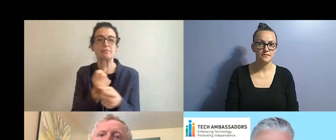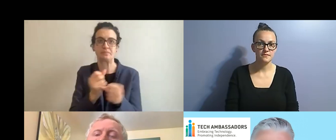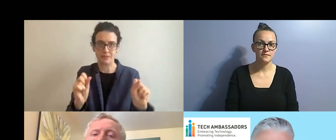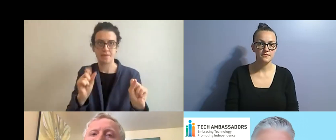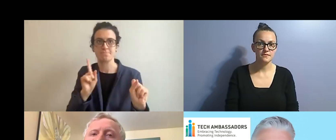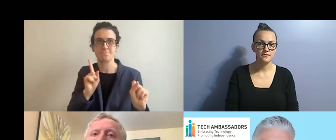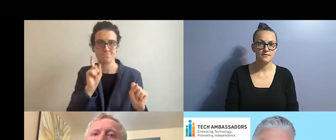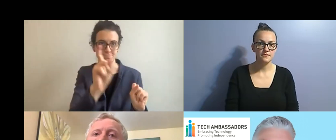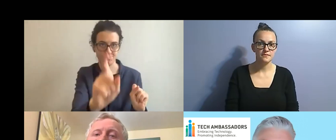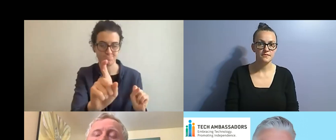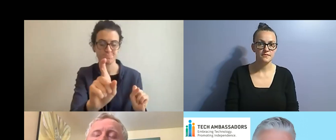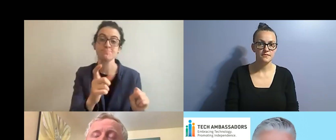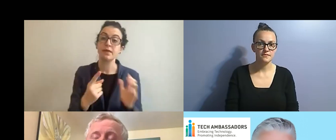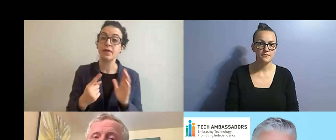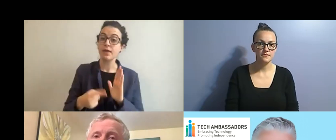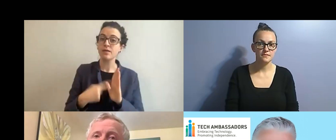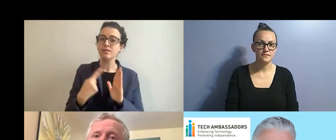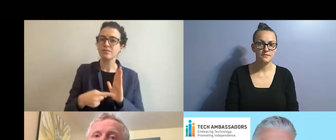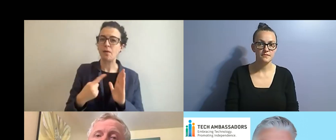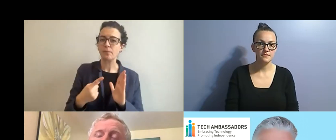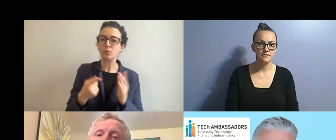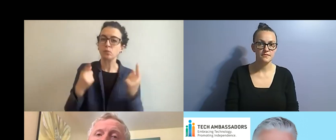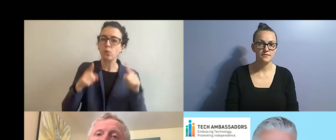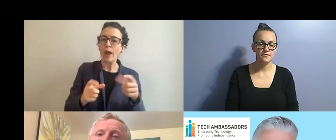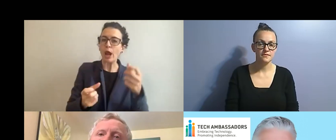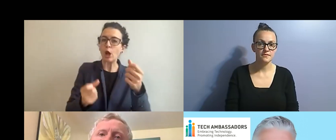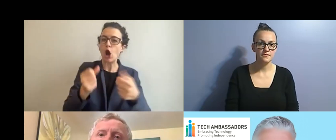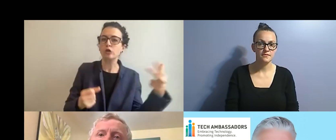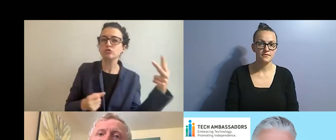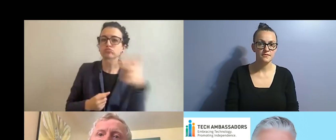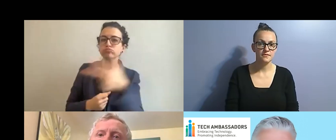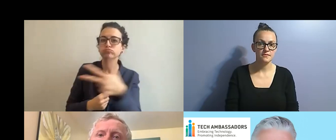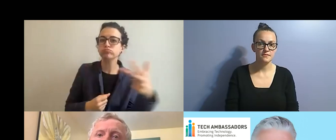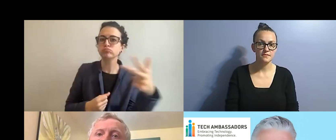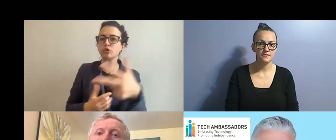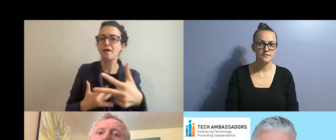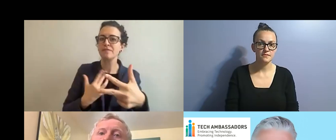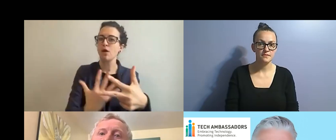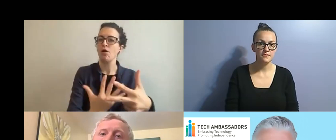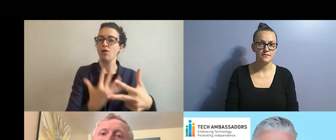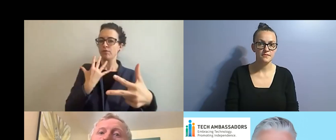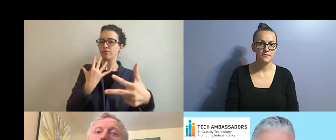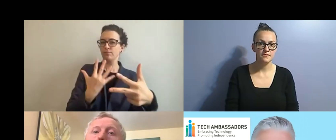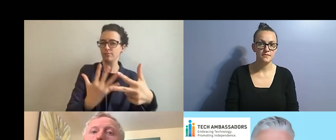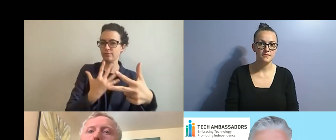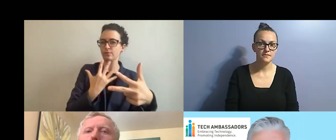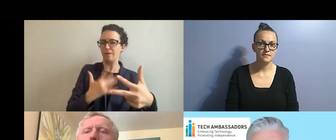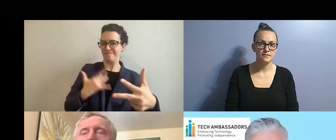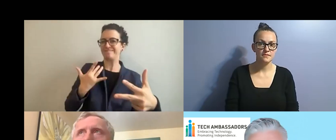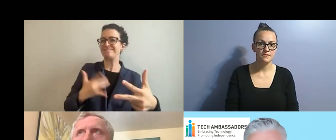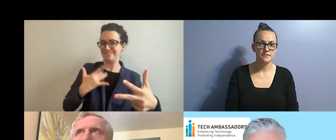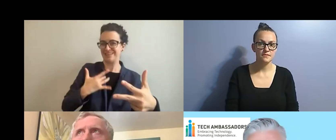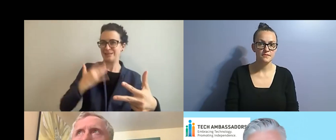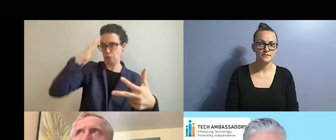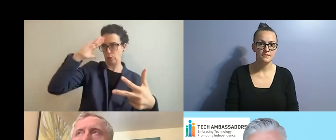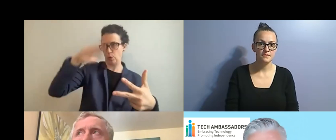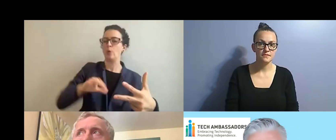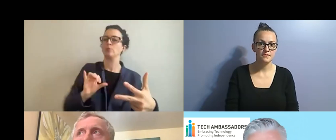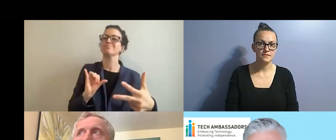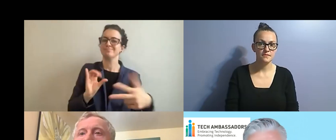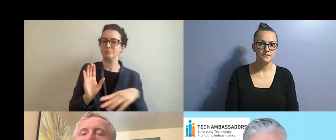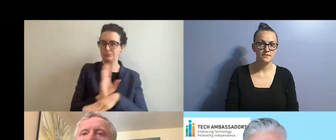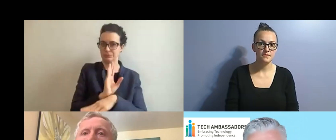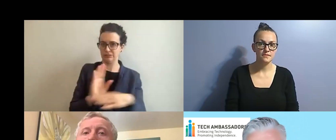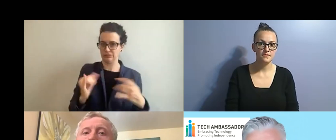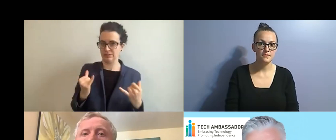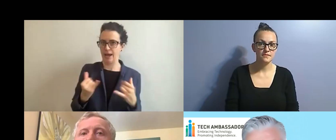wind of traffic, or different other ways to do that. So mobility